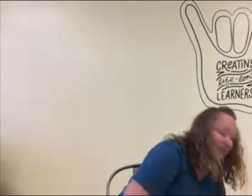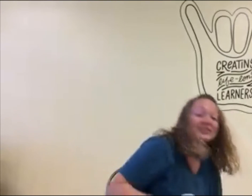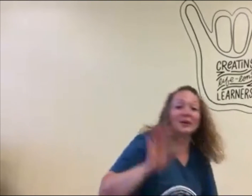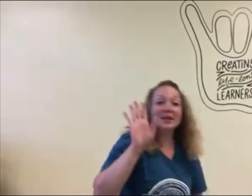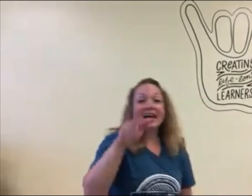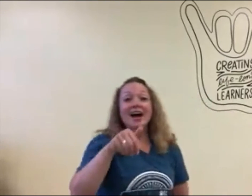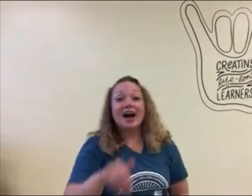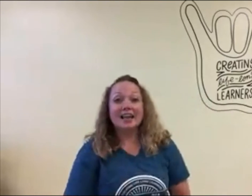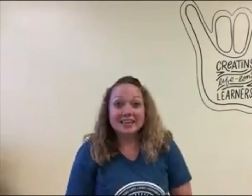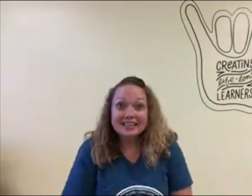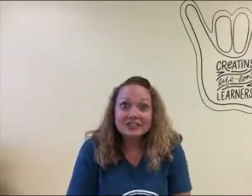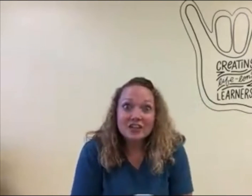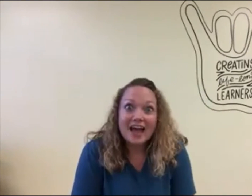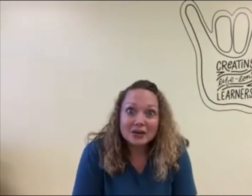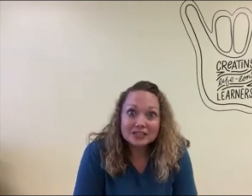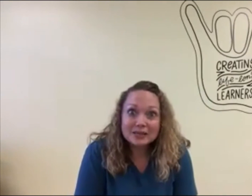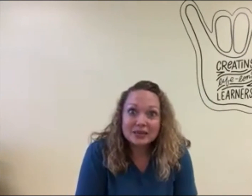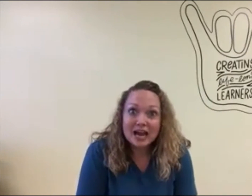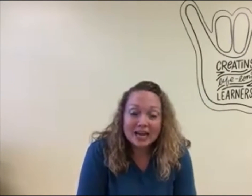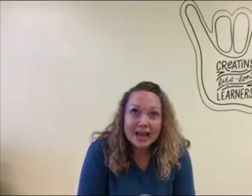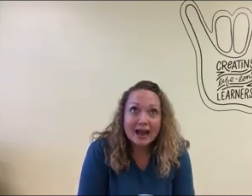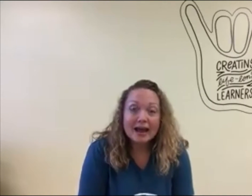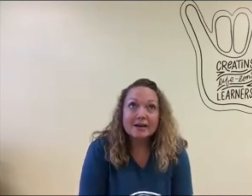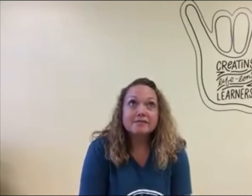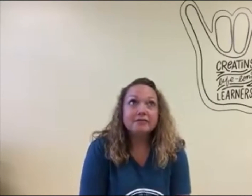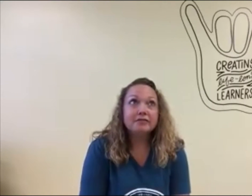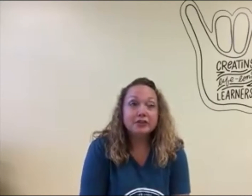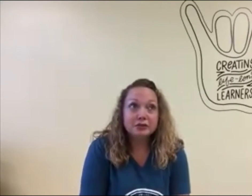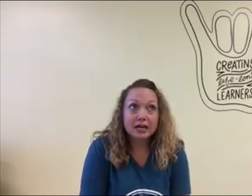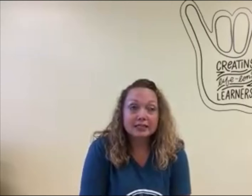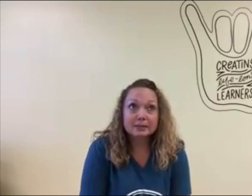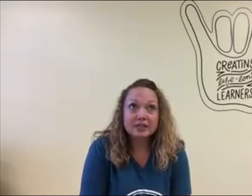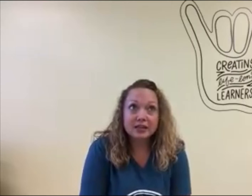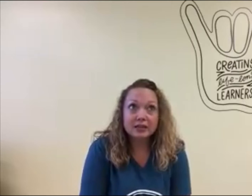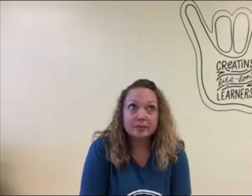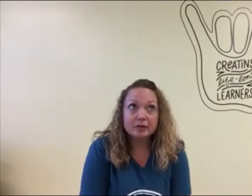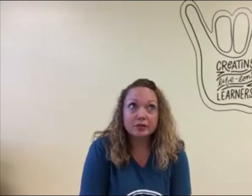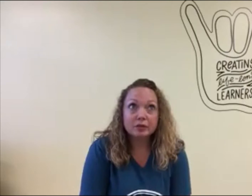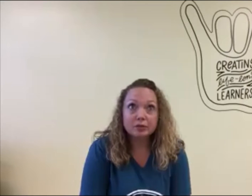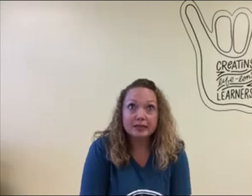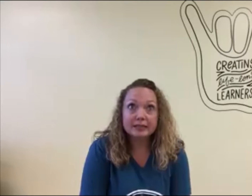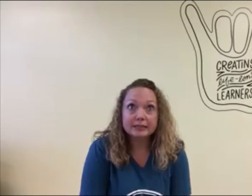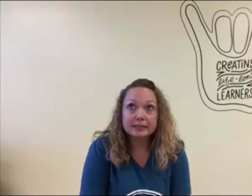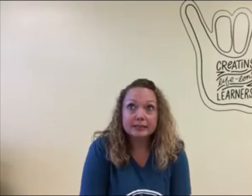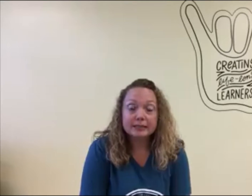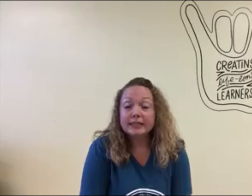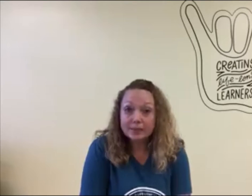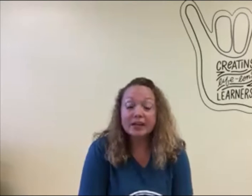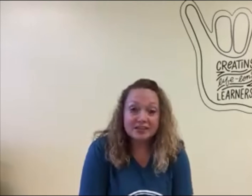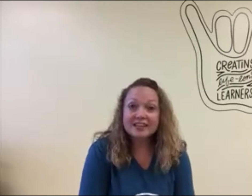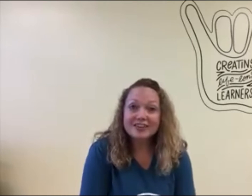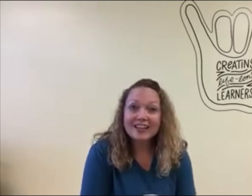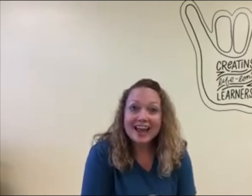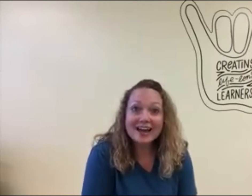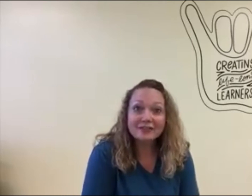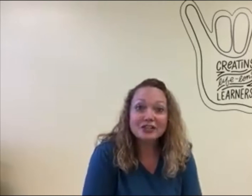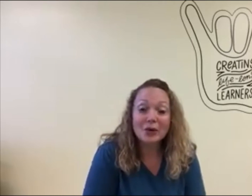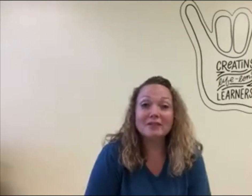So I think that's all the housekeeping I have for you guys. Let me think, let me run through my list. Yep, I think that's all I have. So if